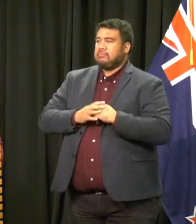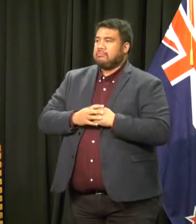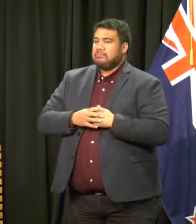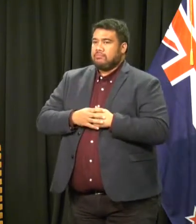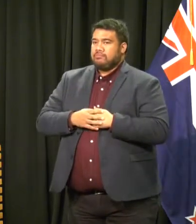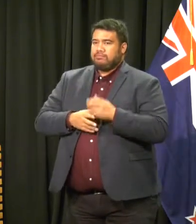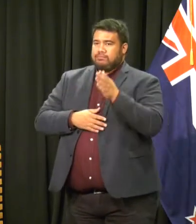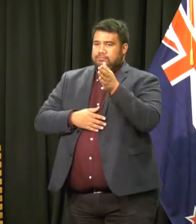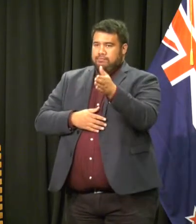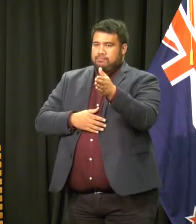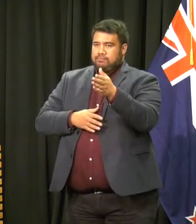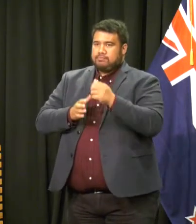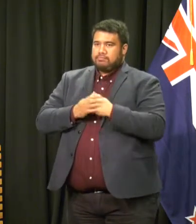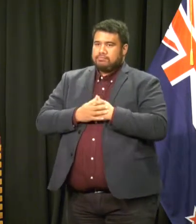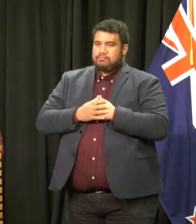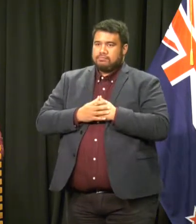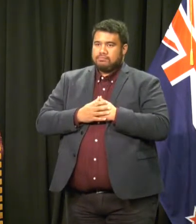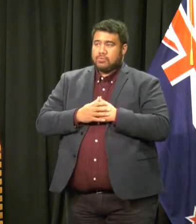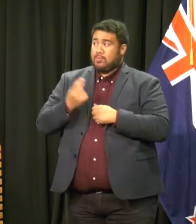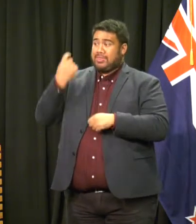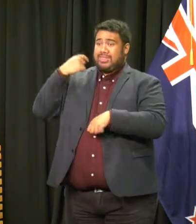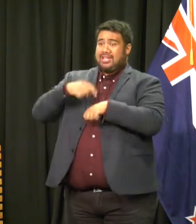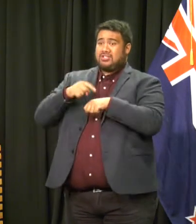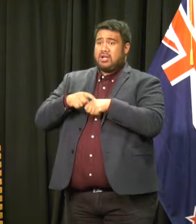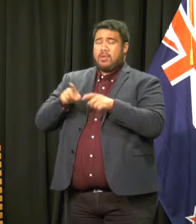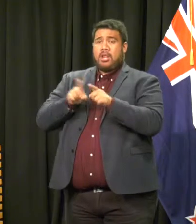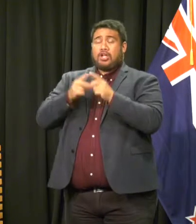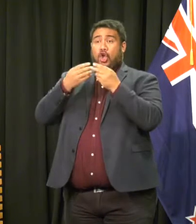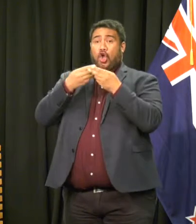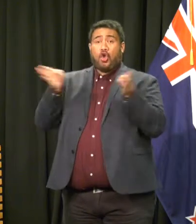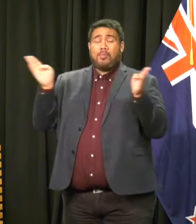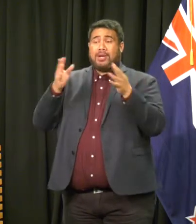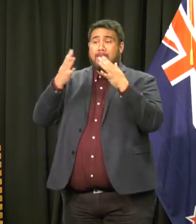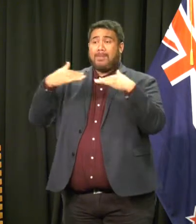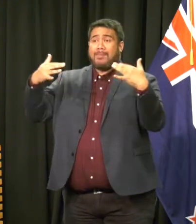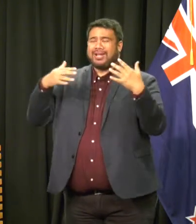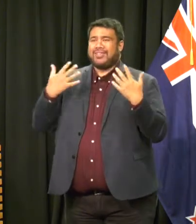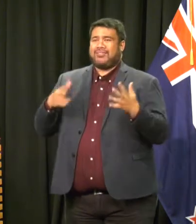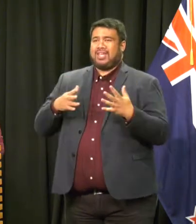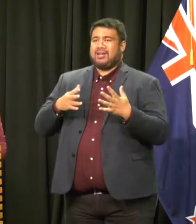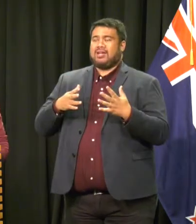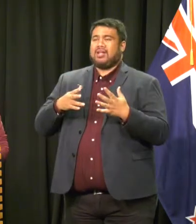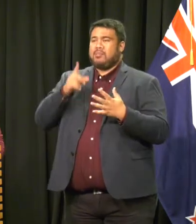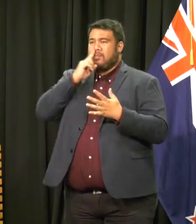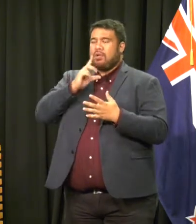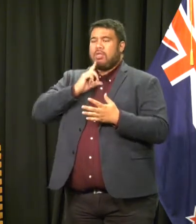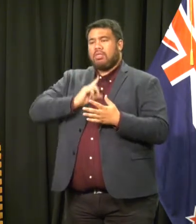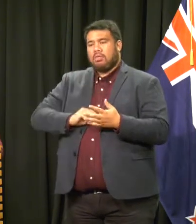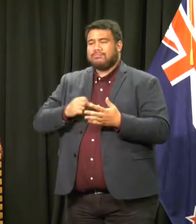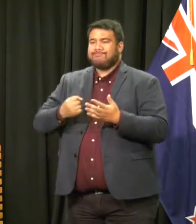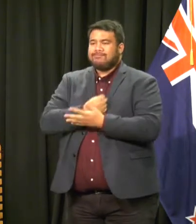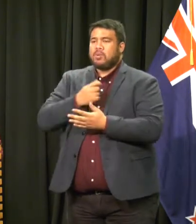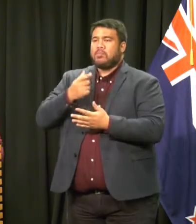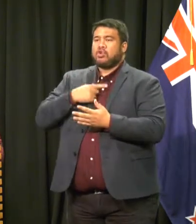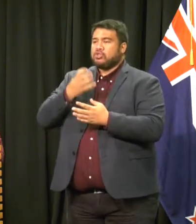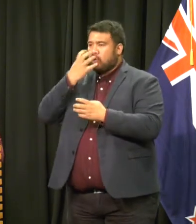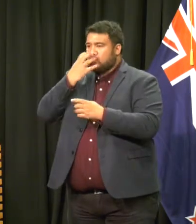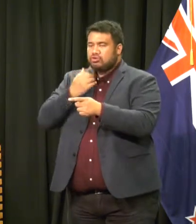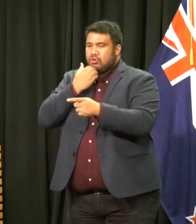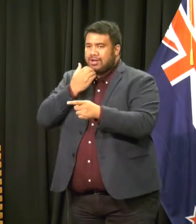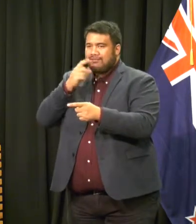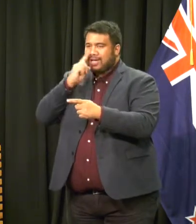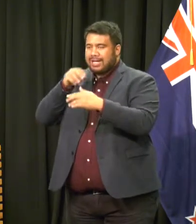the fact that given it was so public last time and then hopes were dashed because of the oxygen levels that might have contributed to certainly